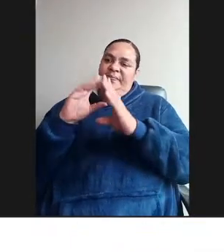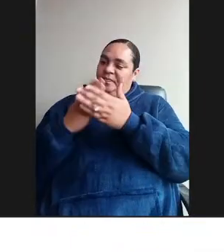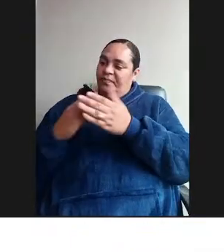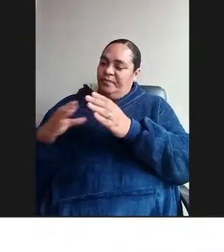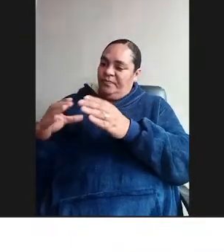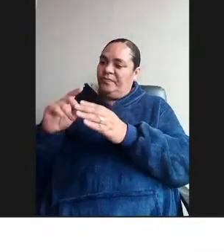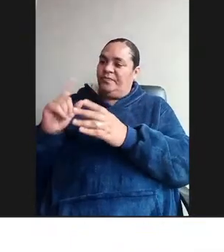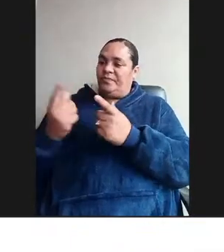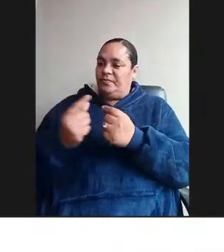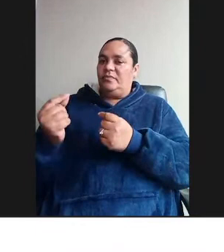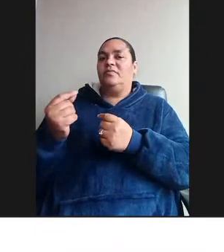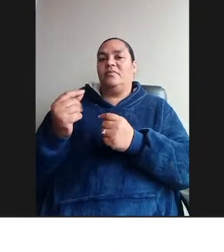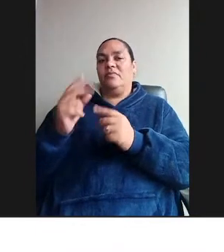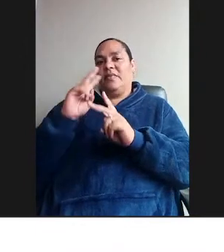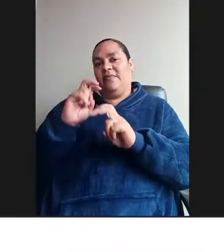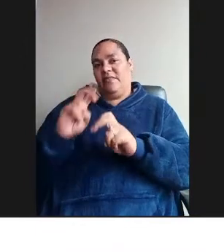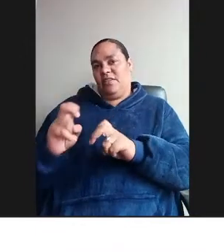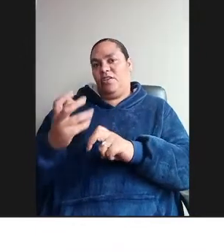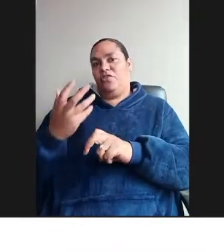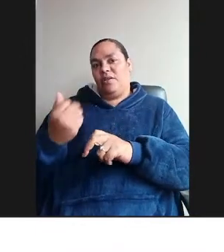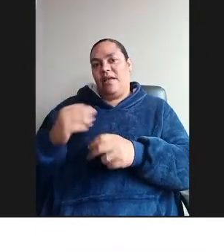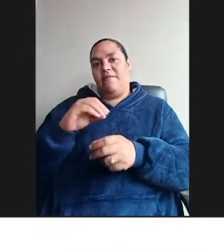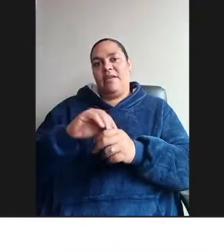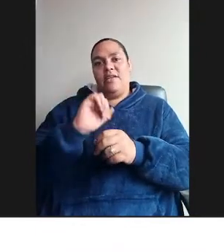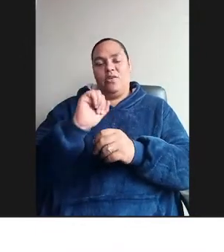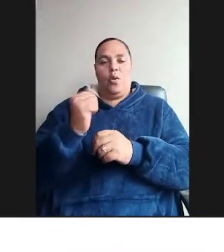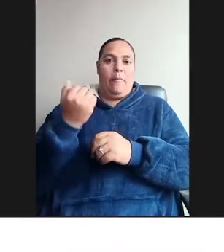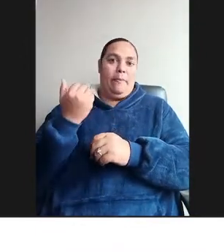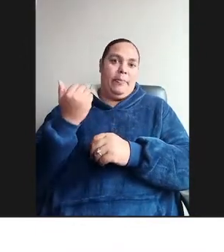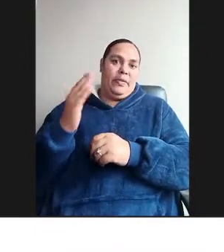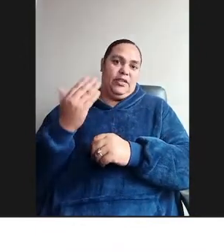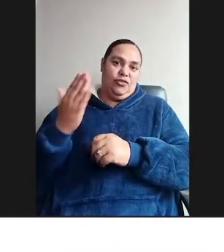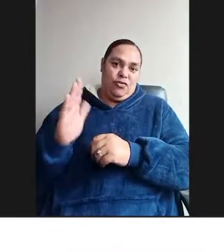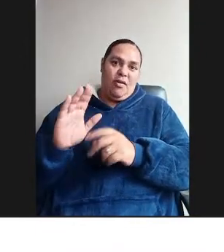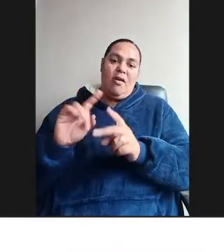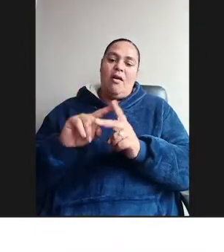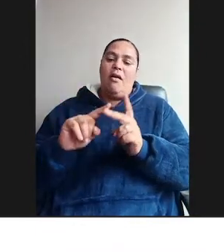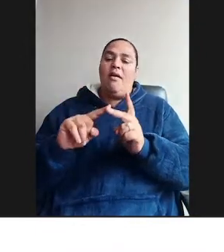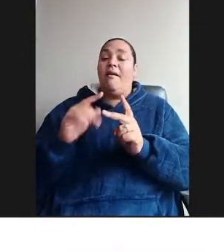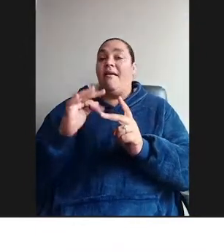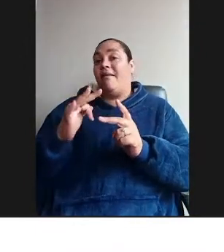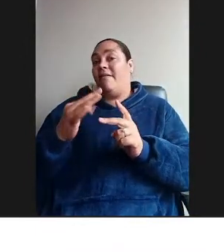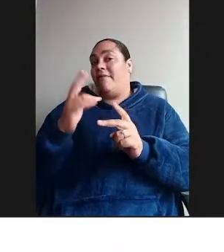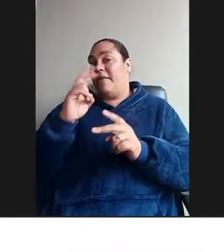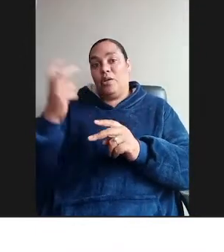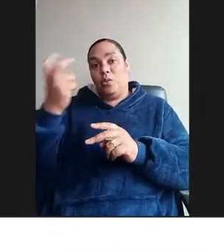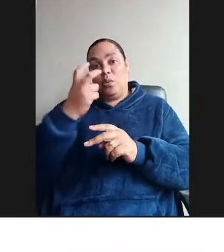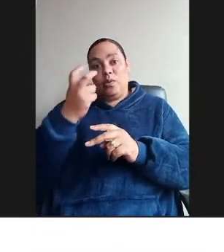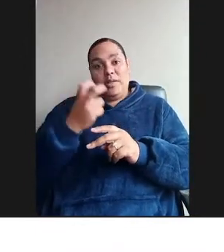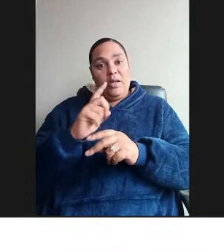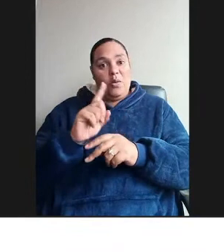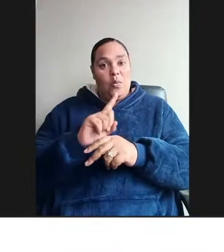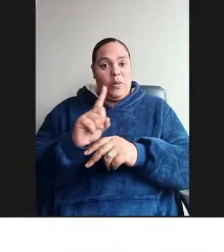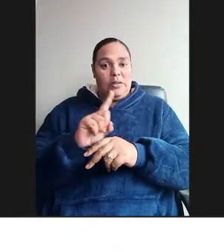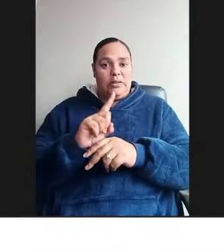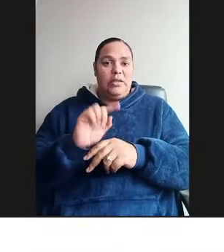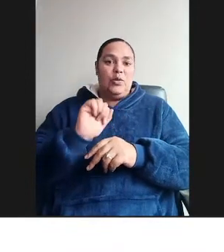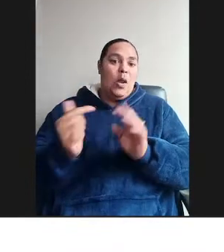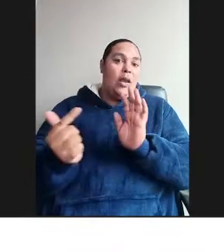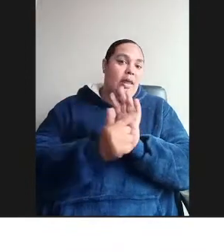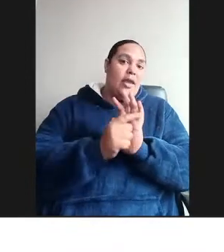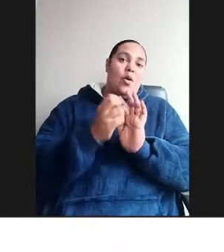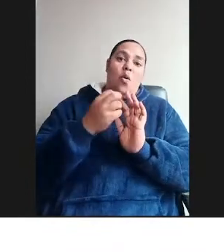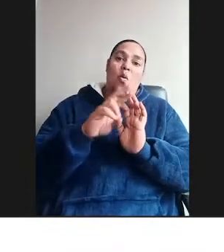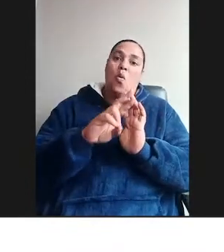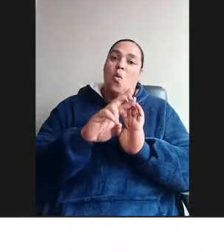preliminary investigations into the petitions, and if necessary, seeking legal or other advice,